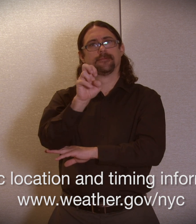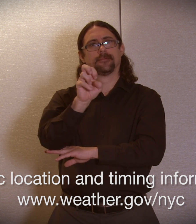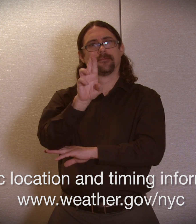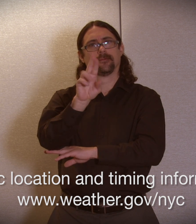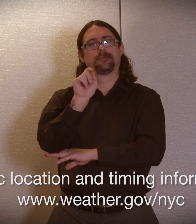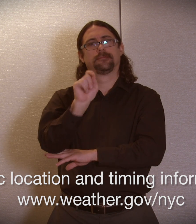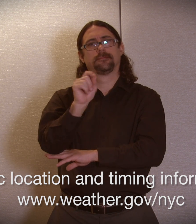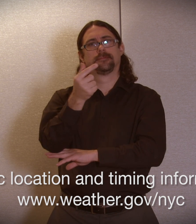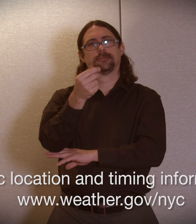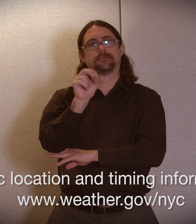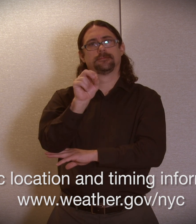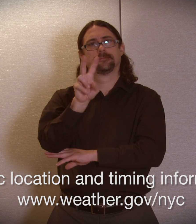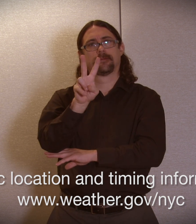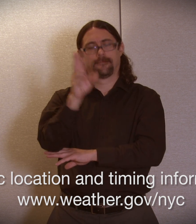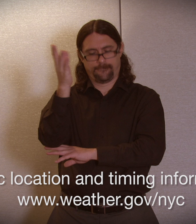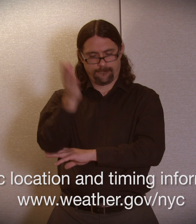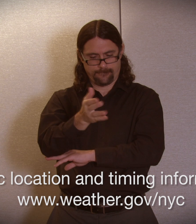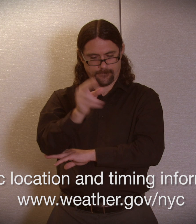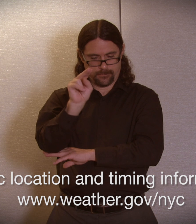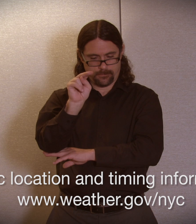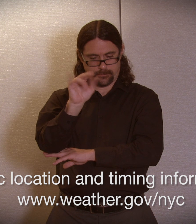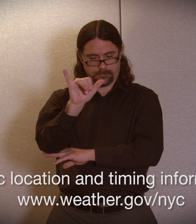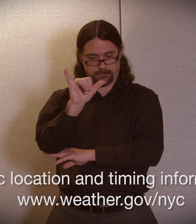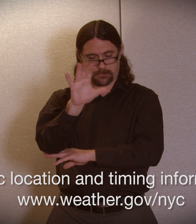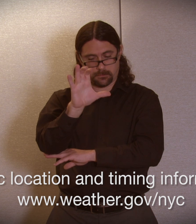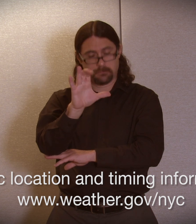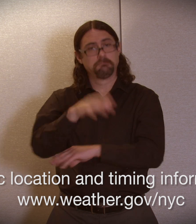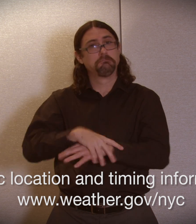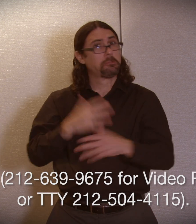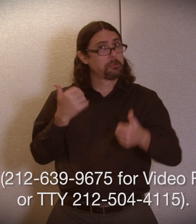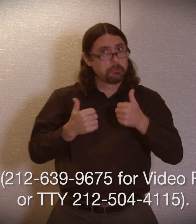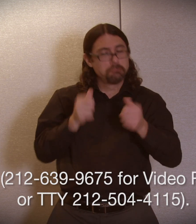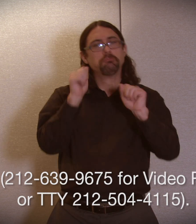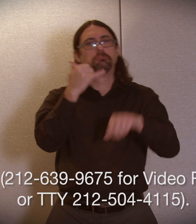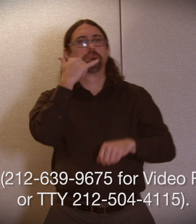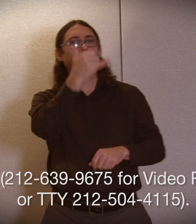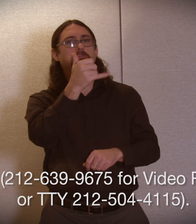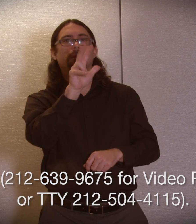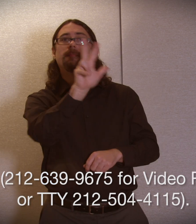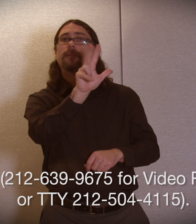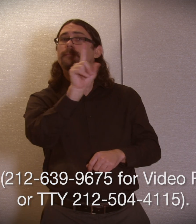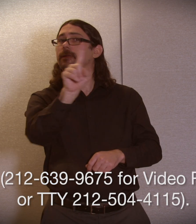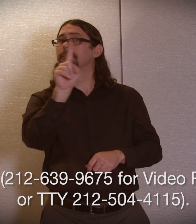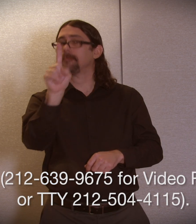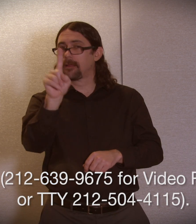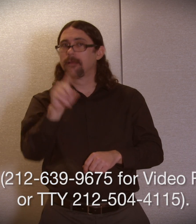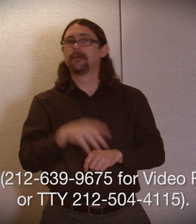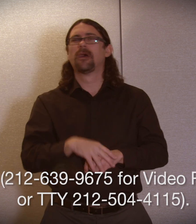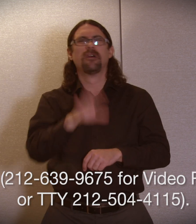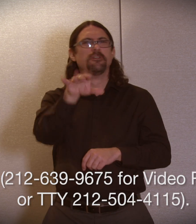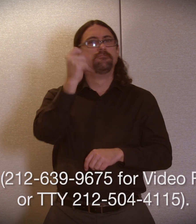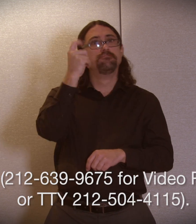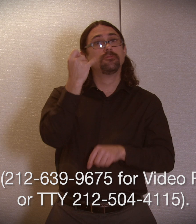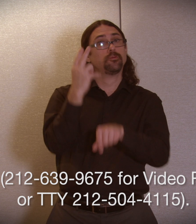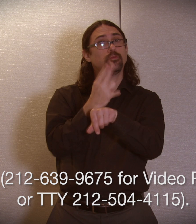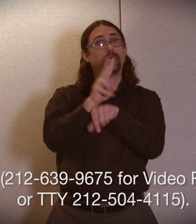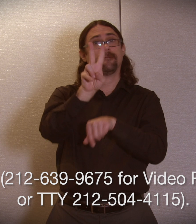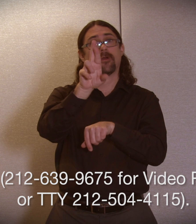.weather.gov slash nyc or call 311. For video relay